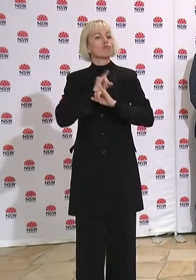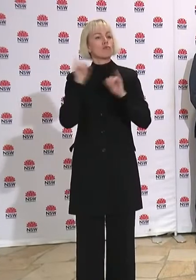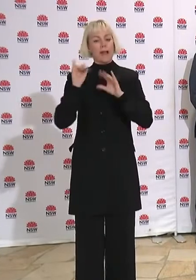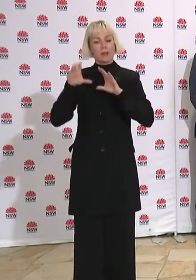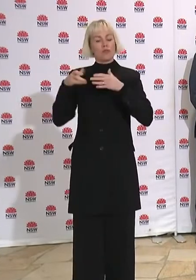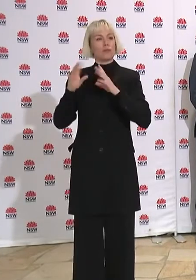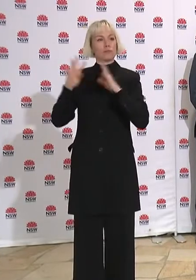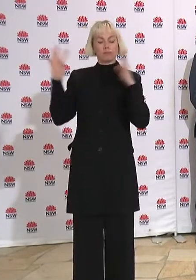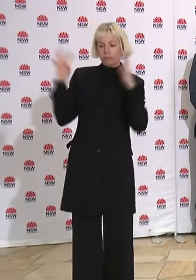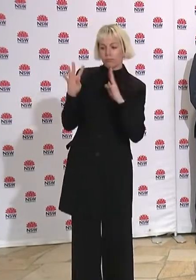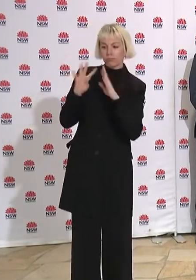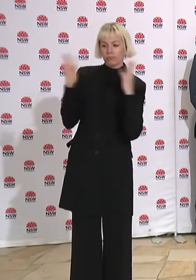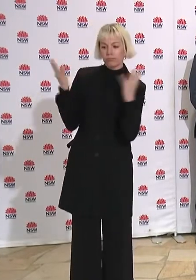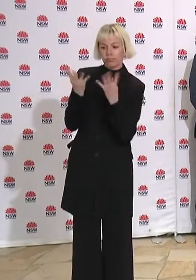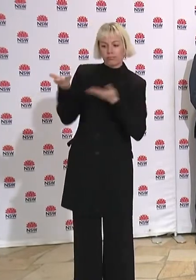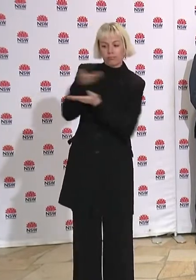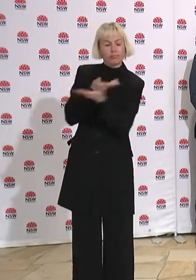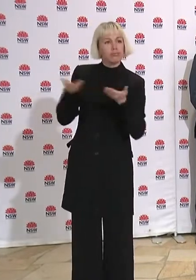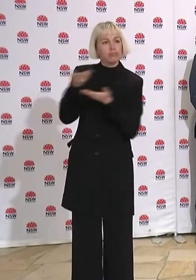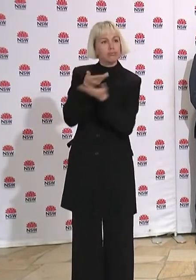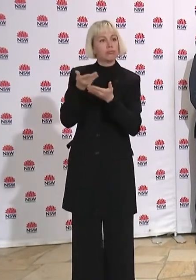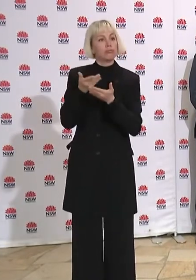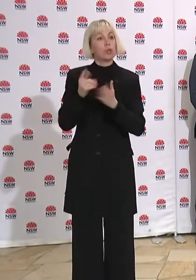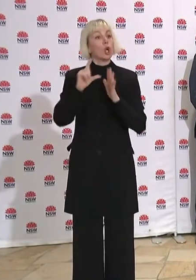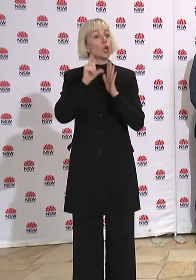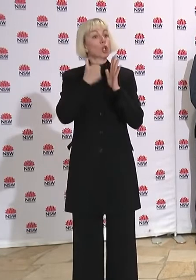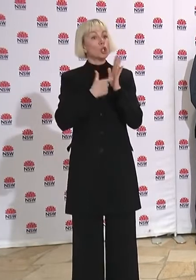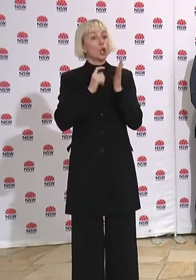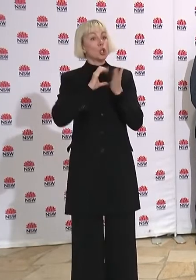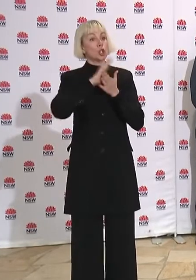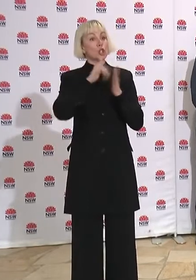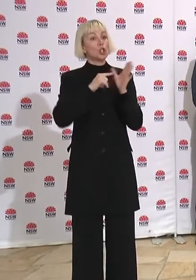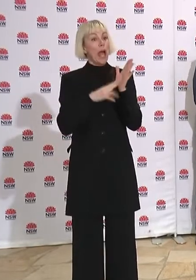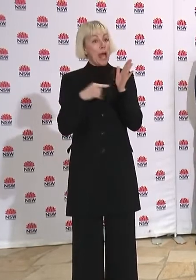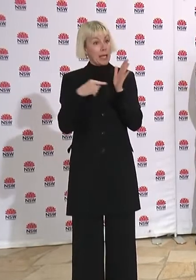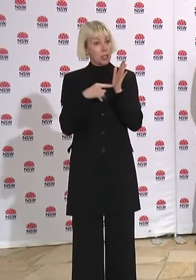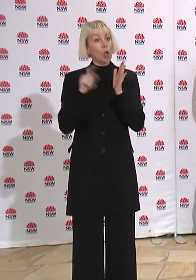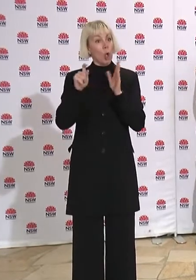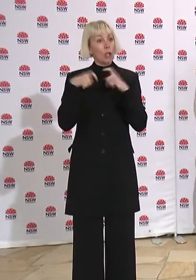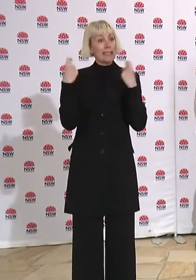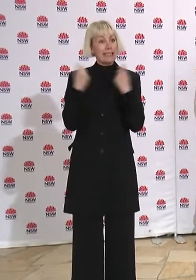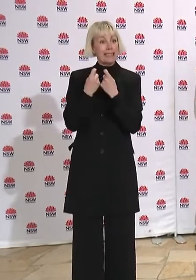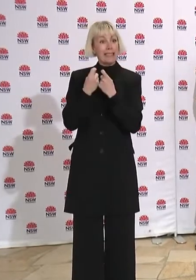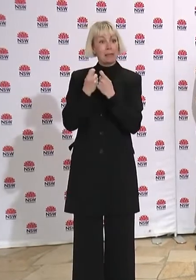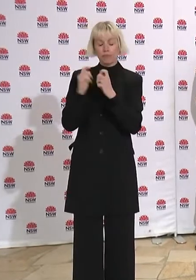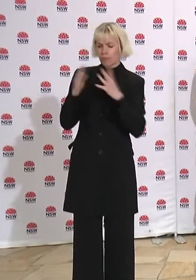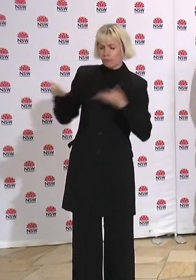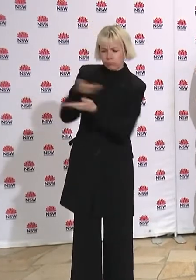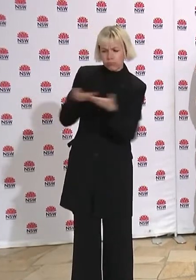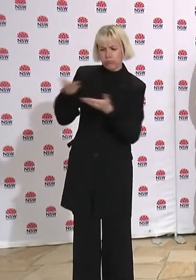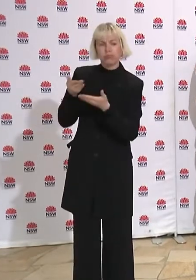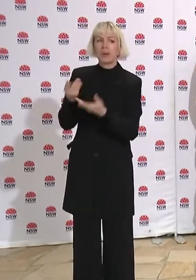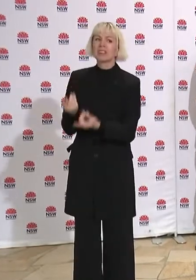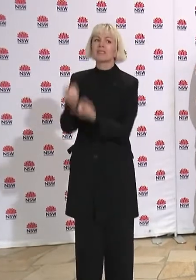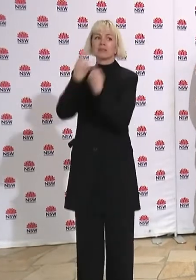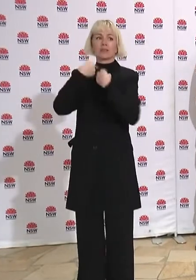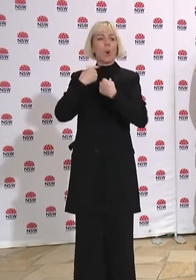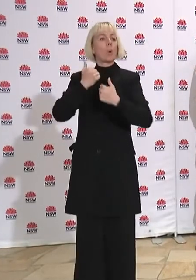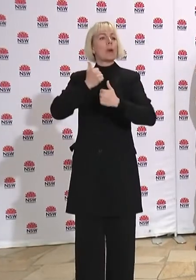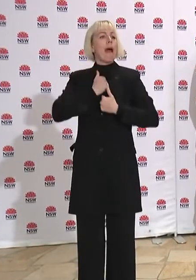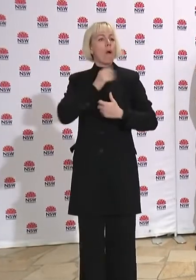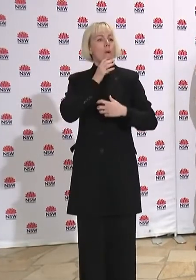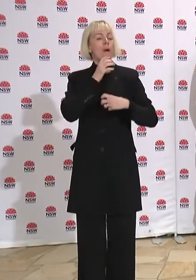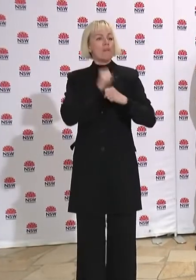o'clock, where Dr. Chant and her team advised us that the situation that exists now in New South Wales,